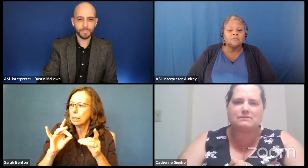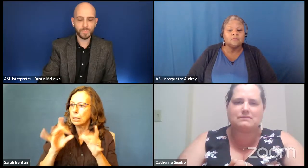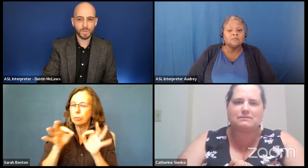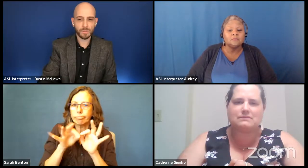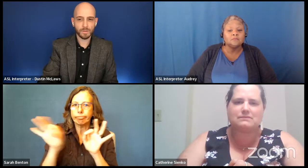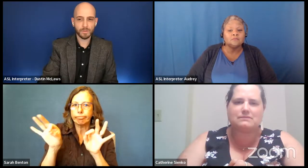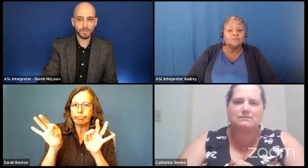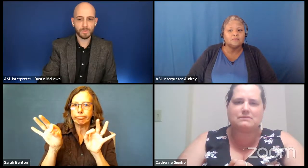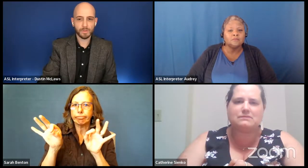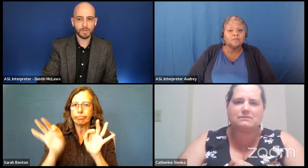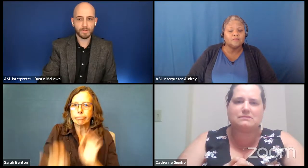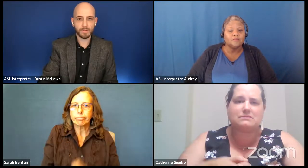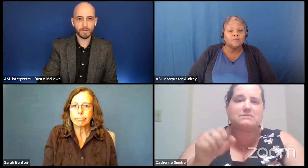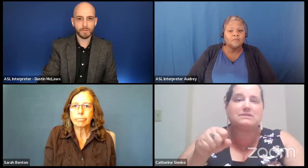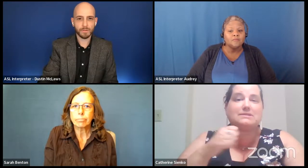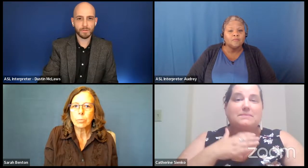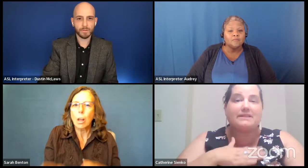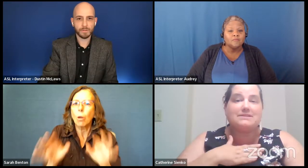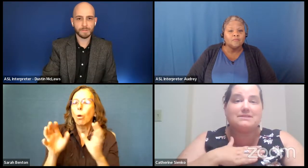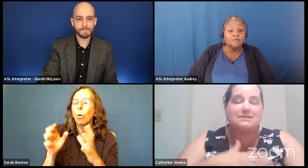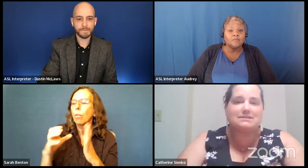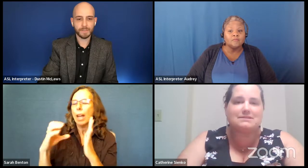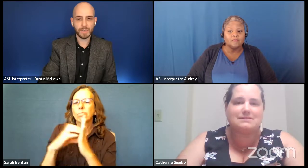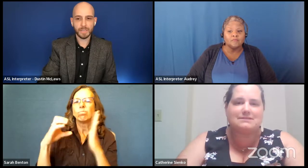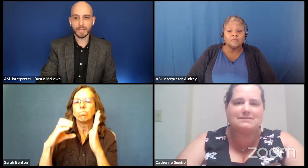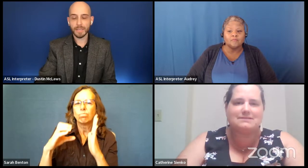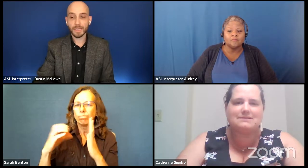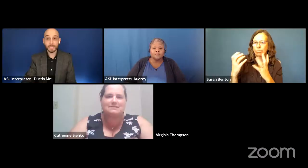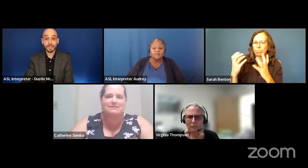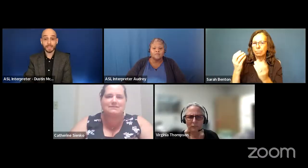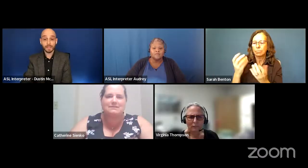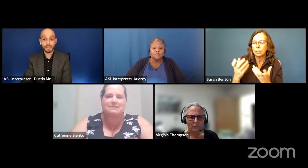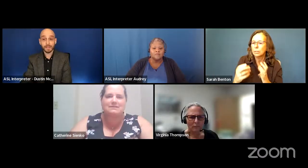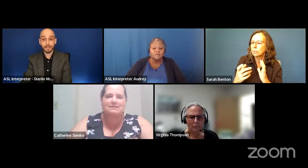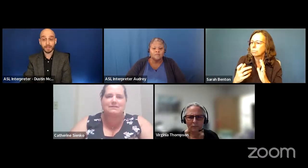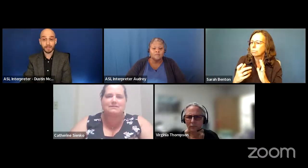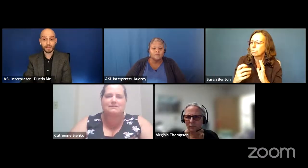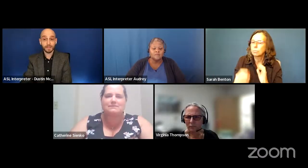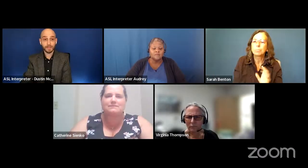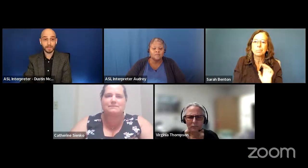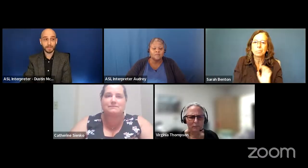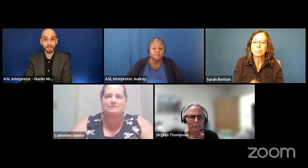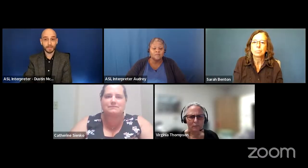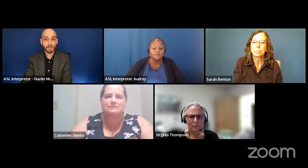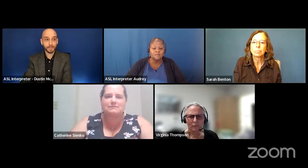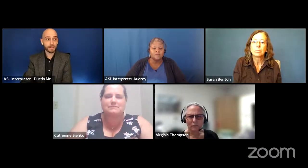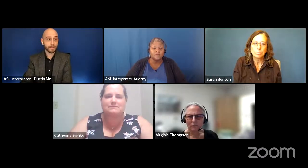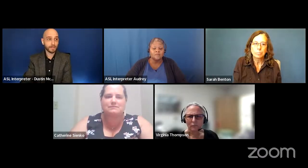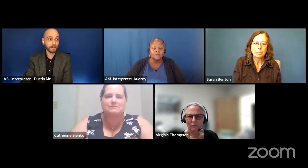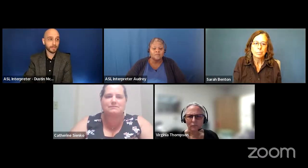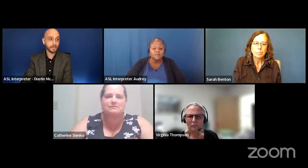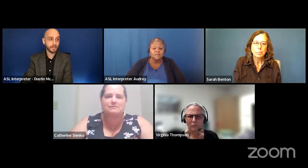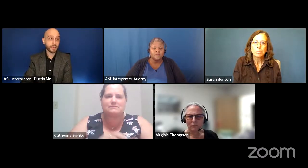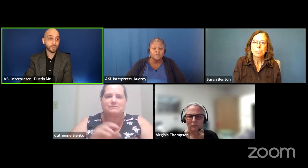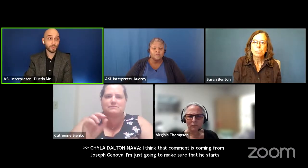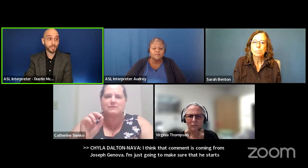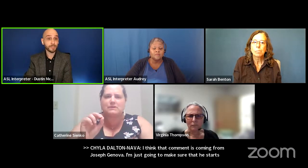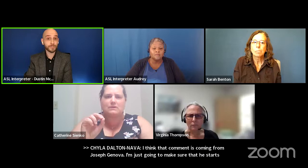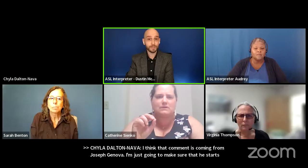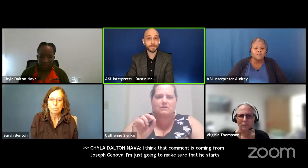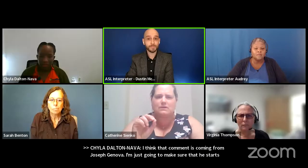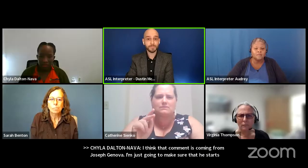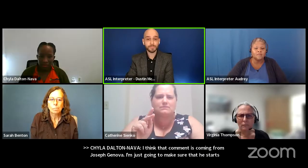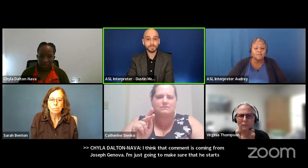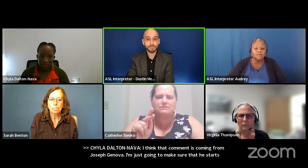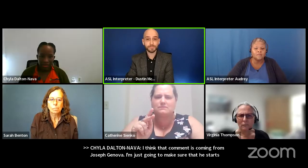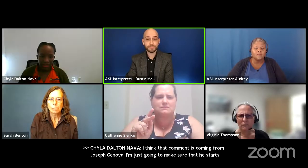Did you need me to read that public comment? I'm sorry, the policy regarding public comments? Yes,